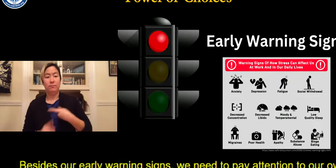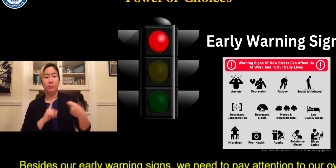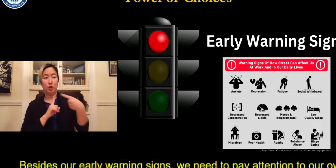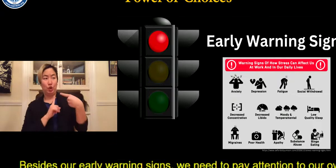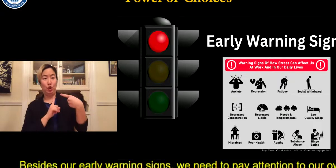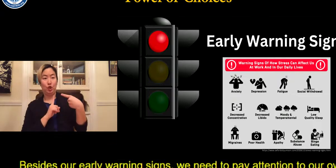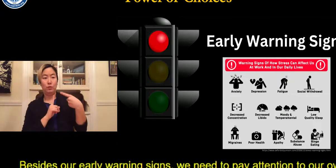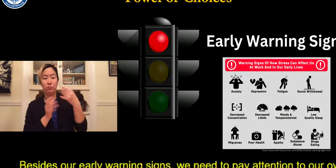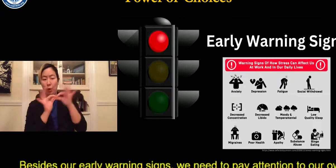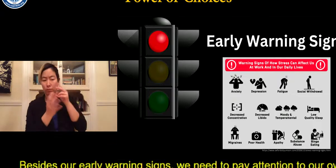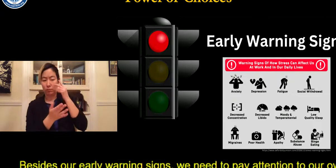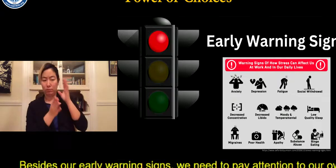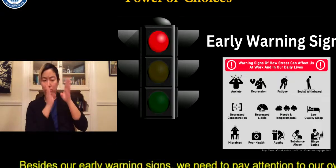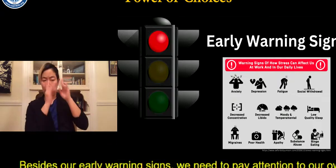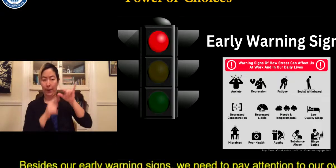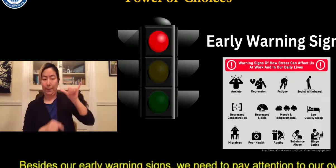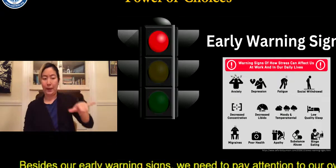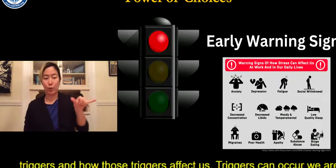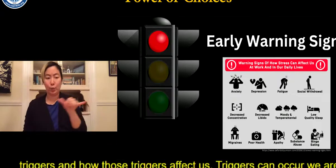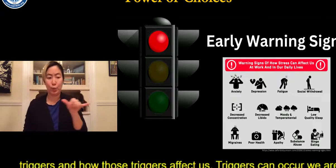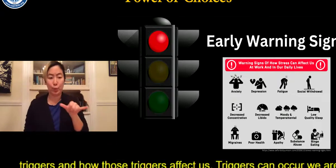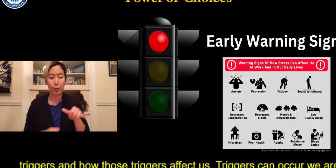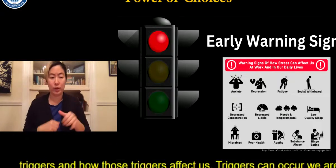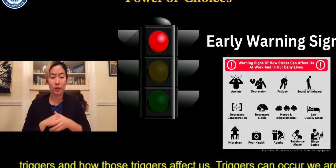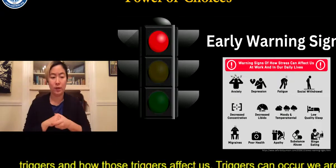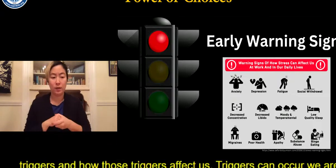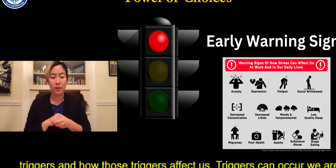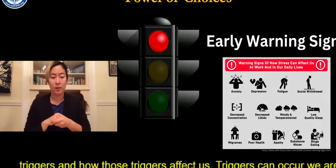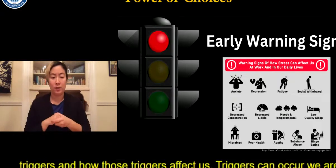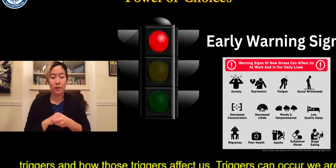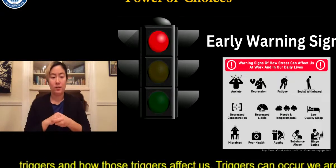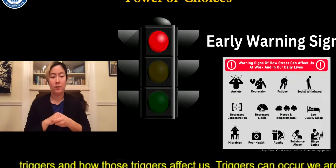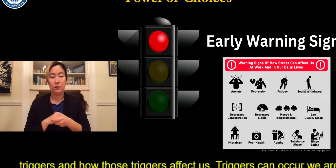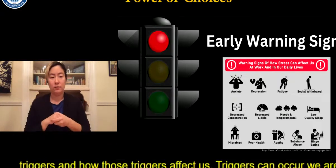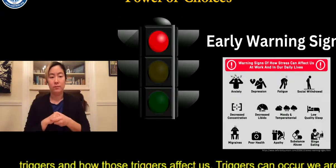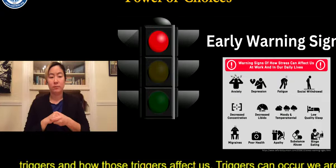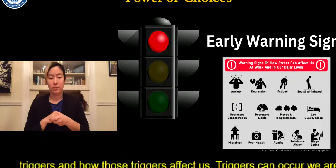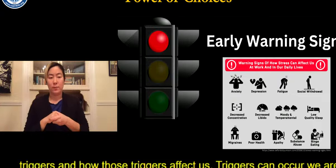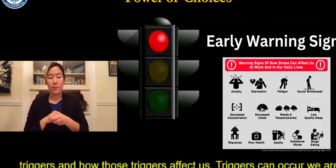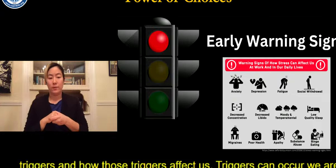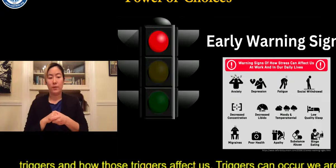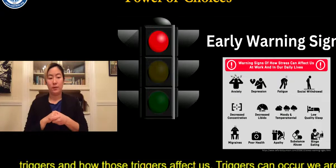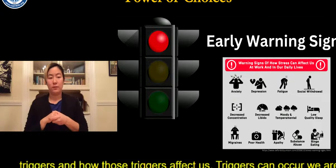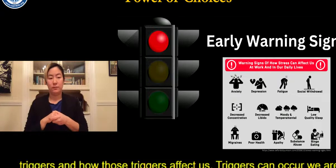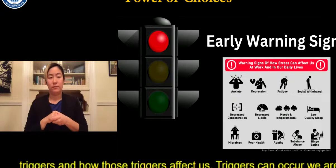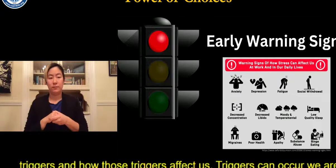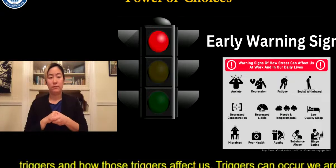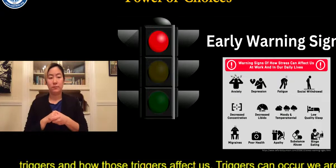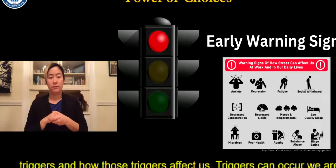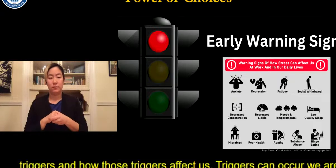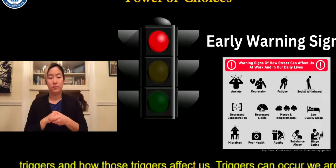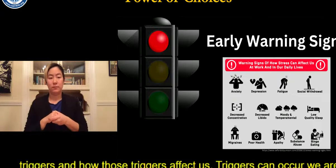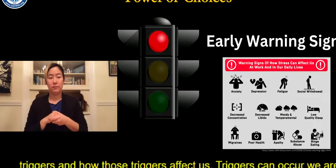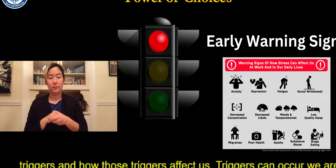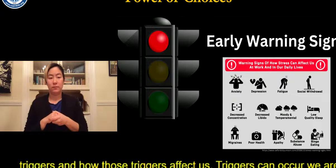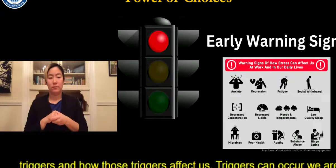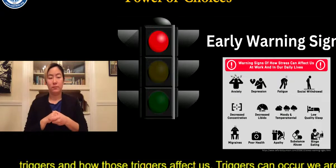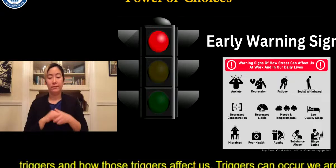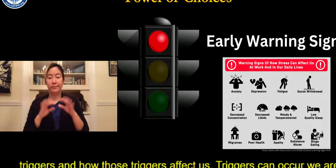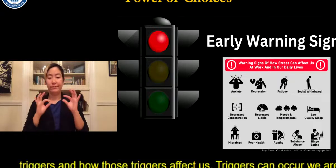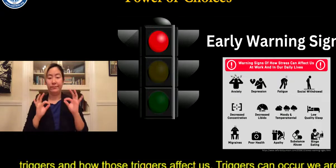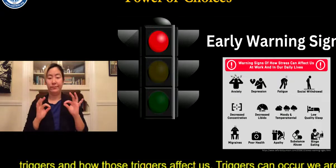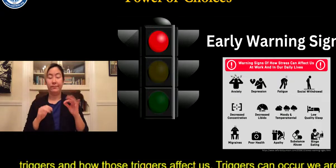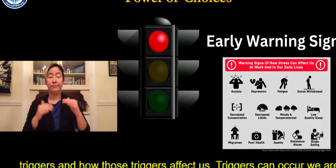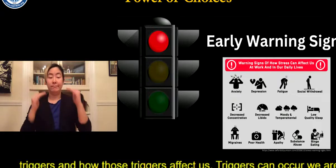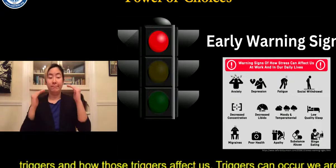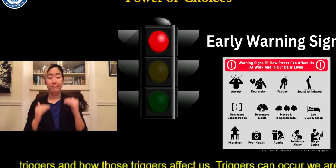who reminds us of someone else that we had a bad experience with, someone that upset us, perhaps. So it's important that we watch for